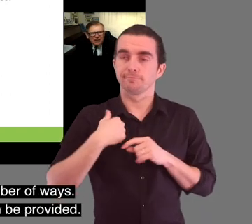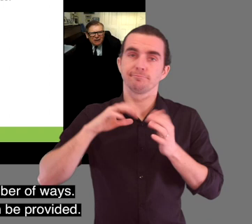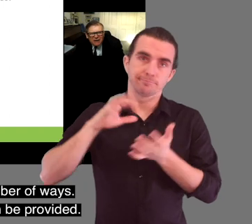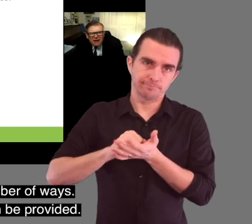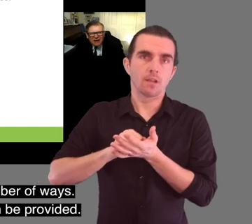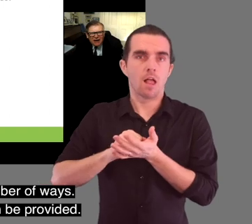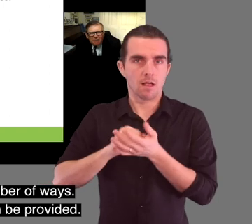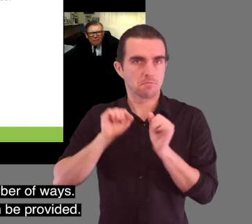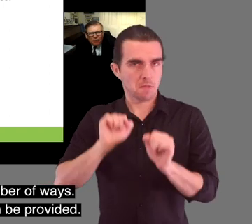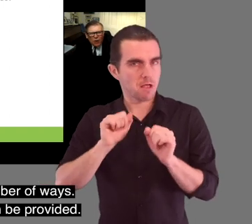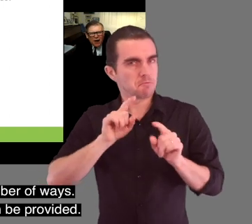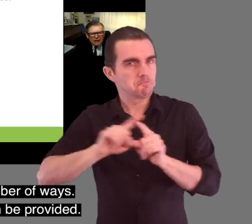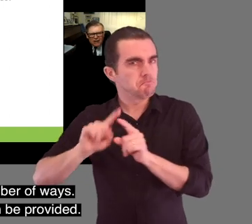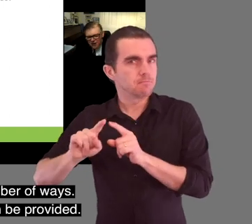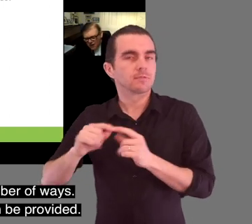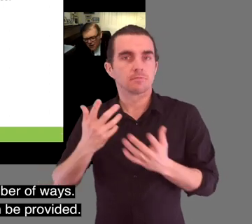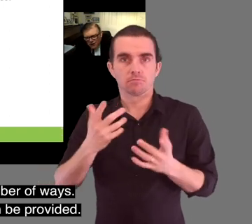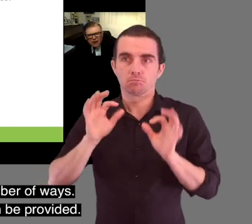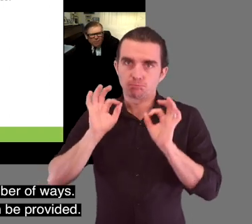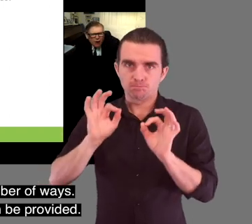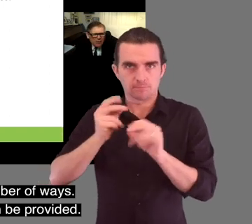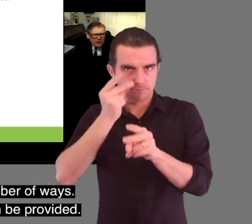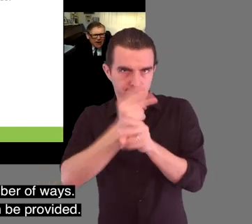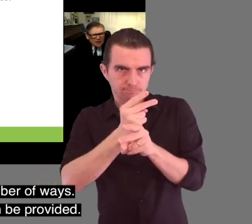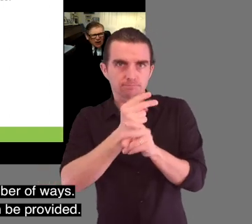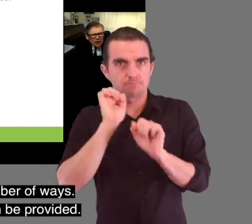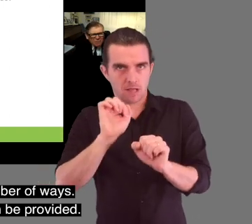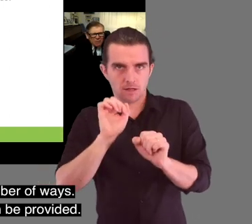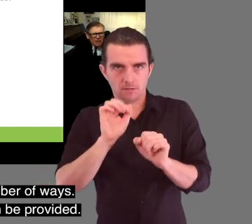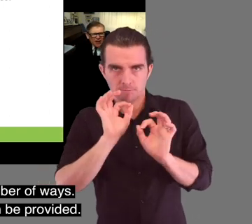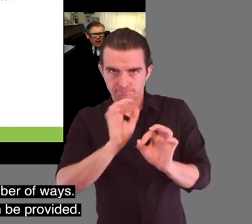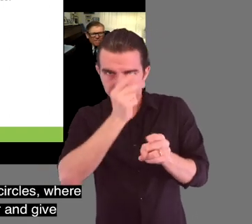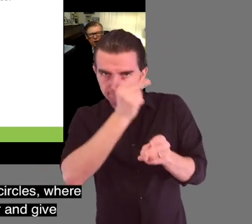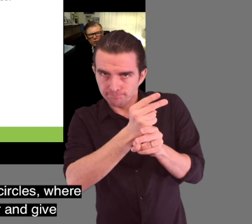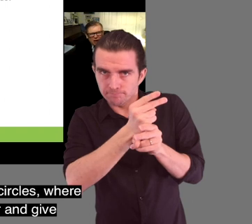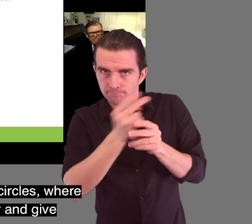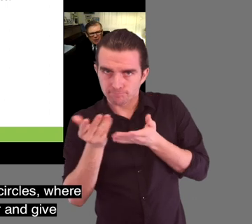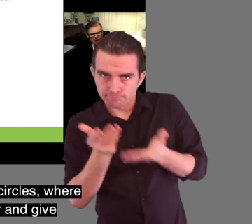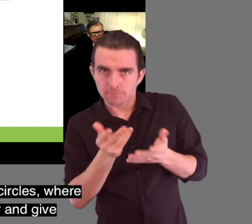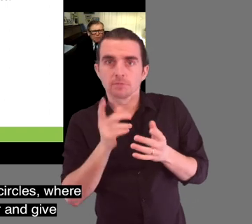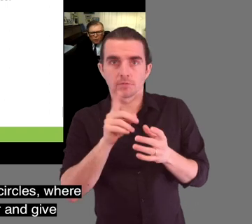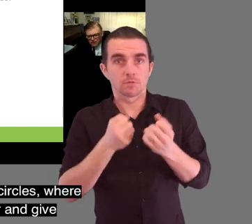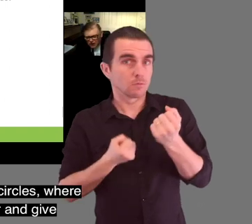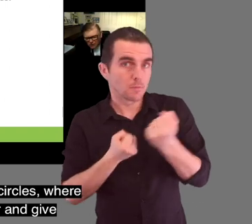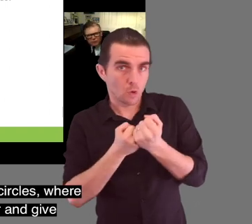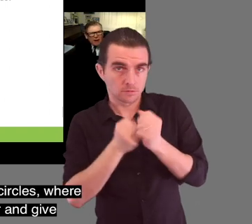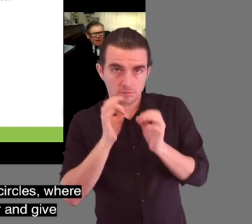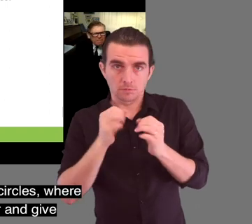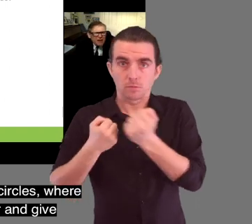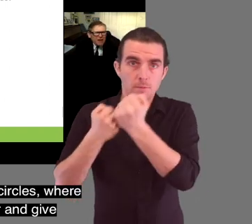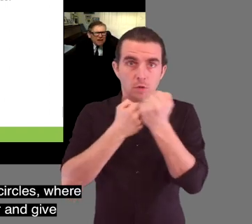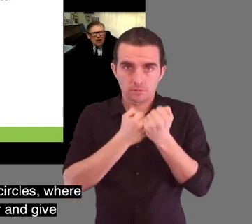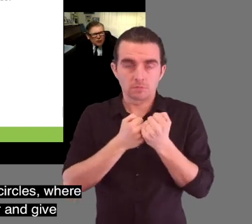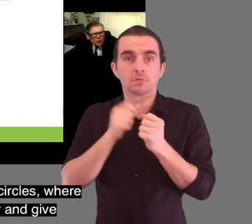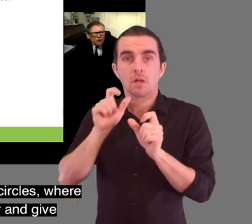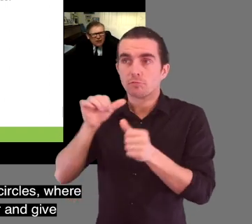take. This can be done in a number of ways. Appropriate safeguards can be provided. We can have peer support circles where